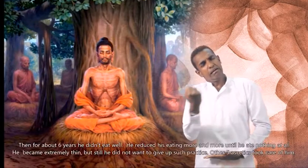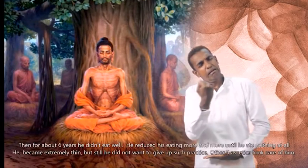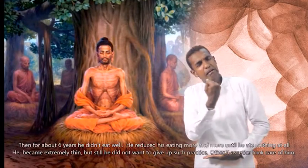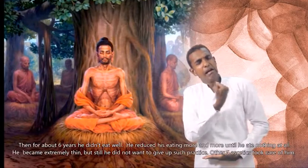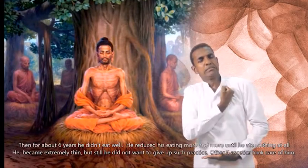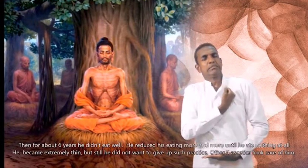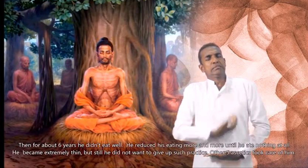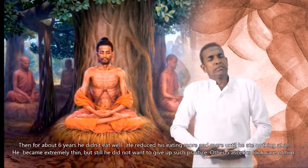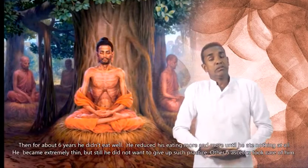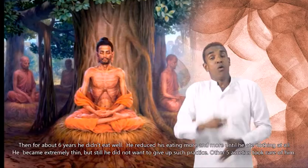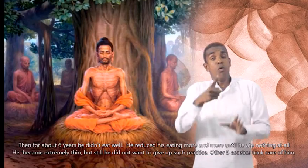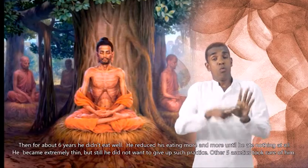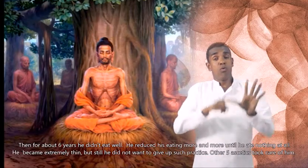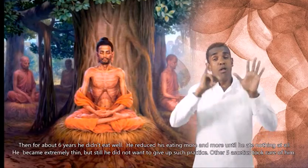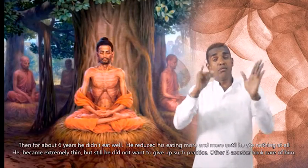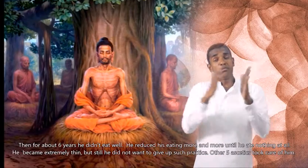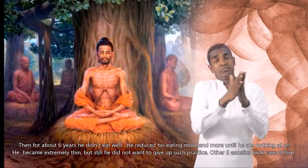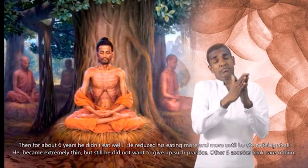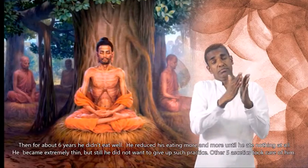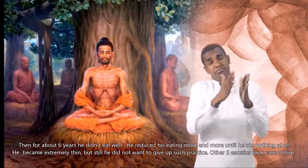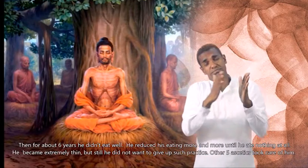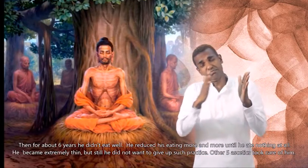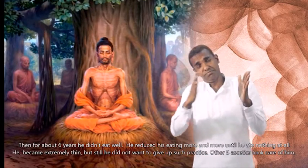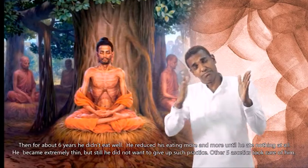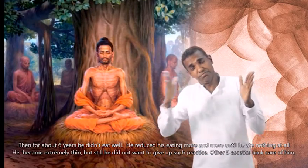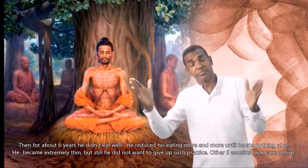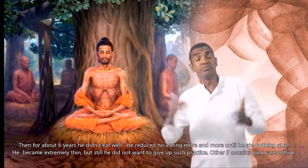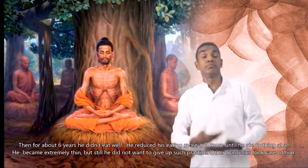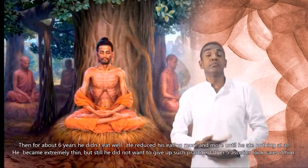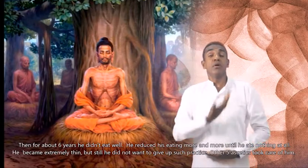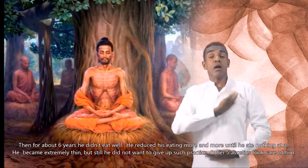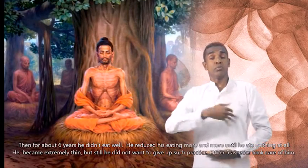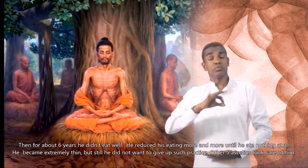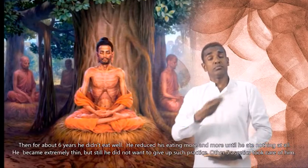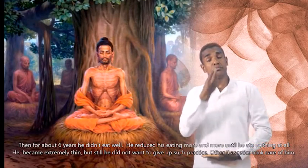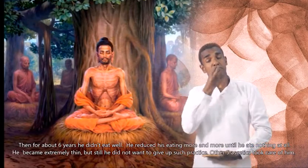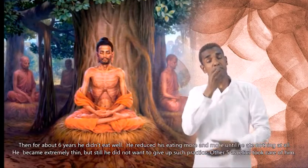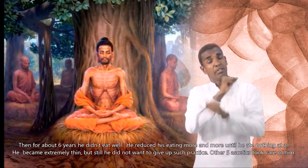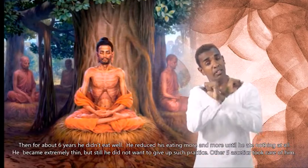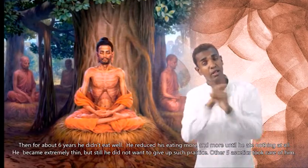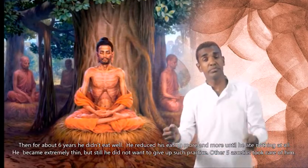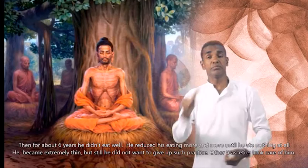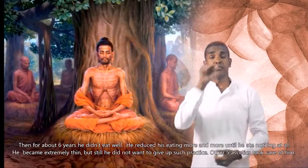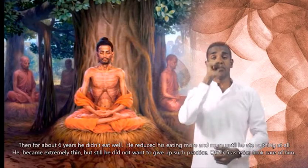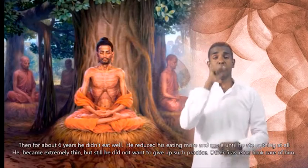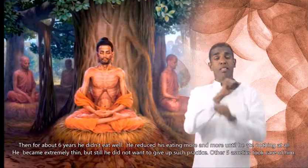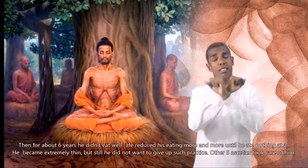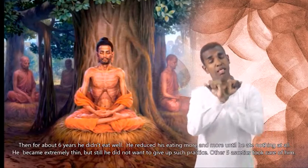Then for about 6 years, he didn't eat well. He reduced his eating more and more until